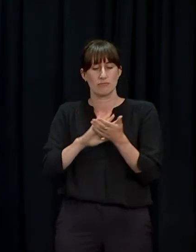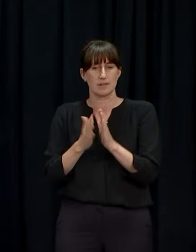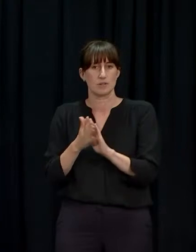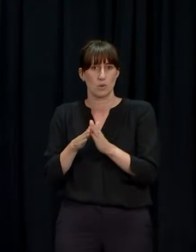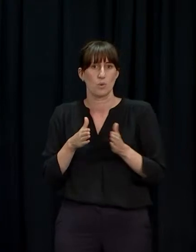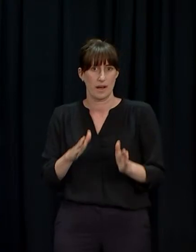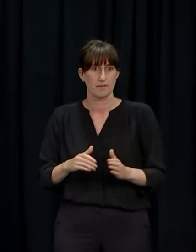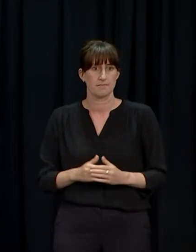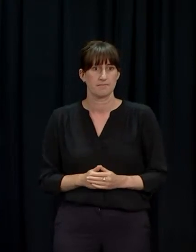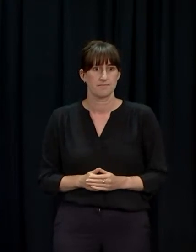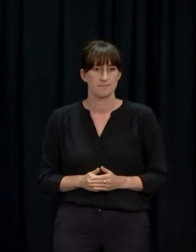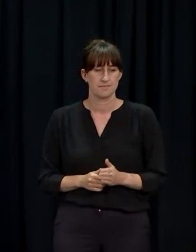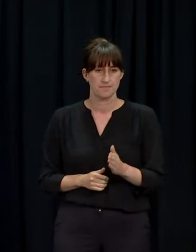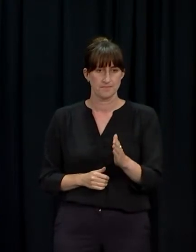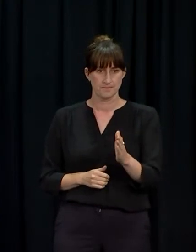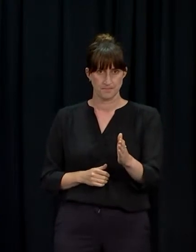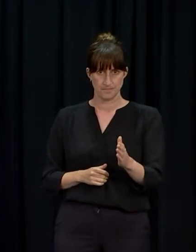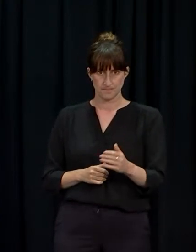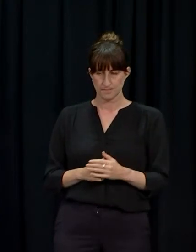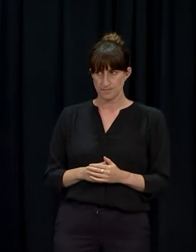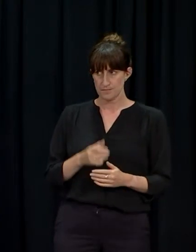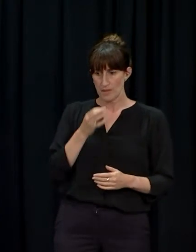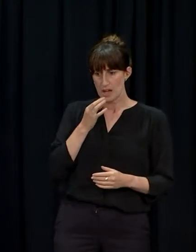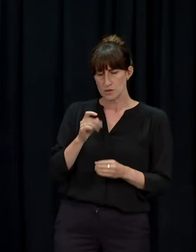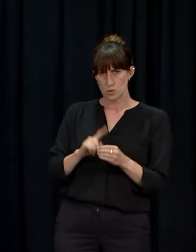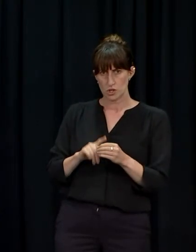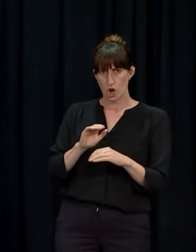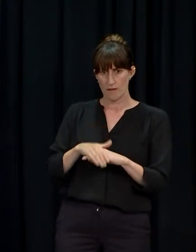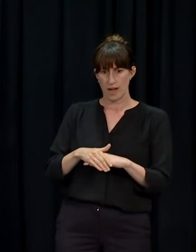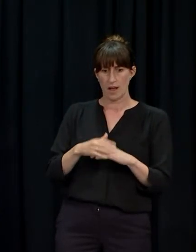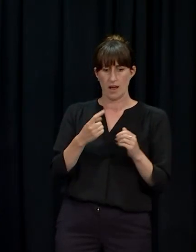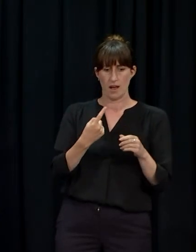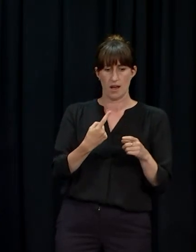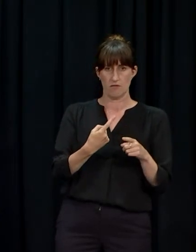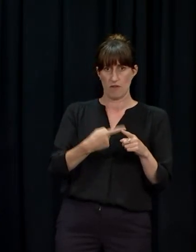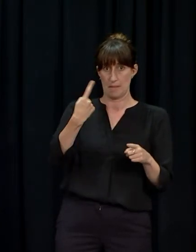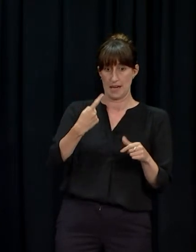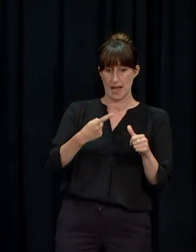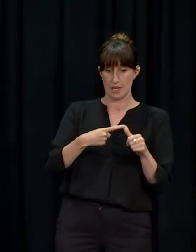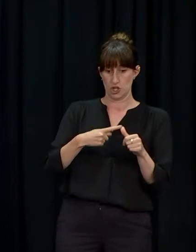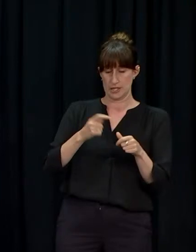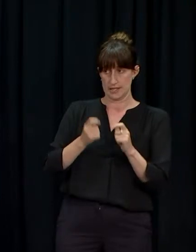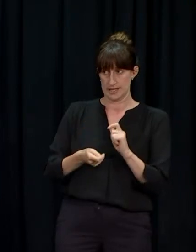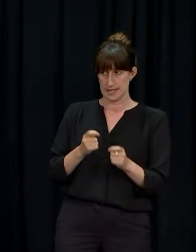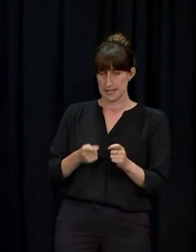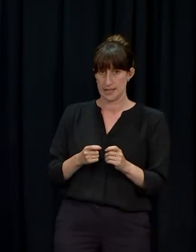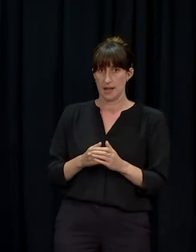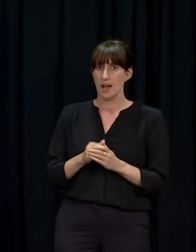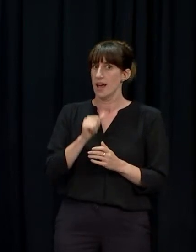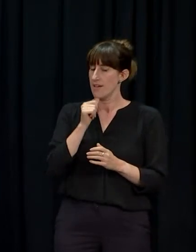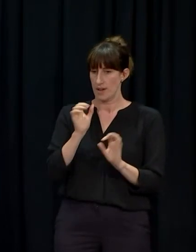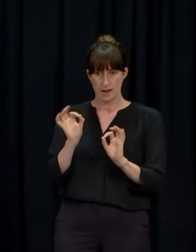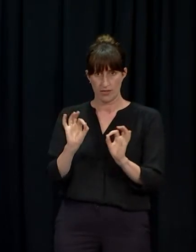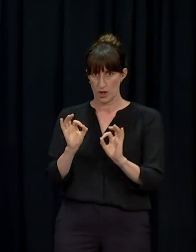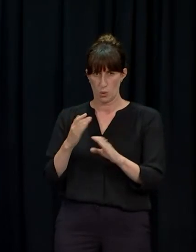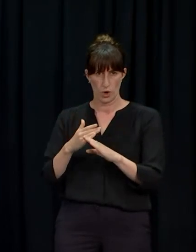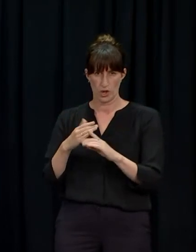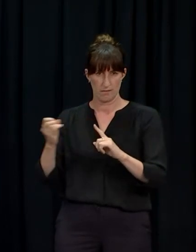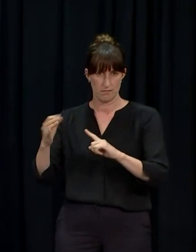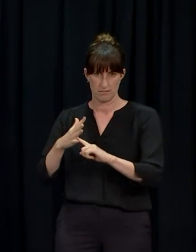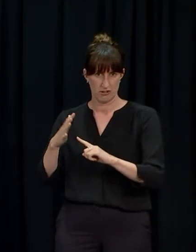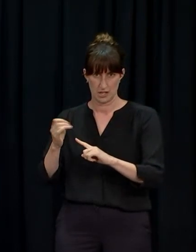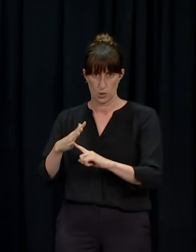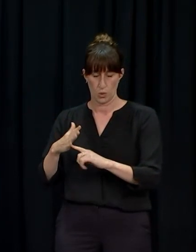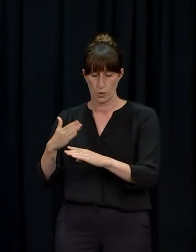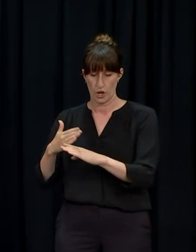get hold of rapid antigen tests and be able to use them at home if they're not in this critical work effort? So in the